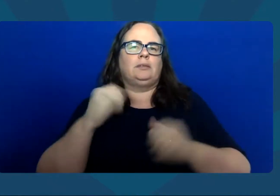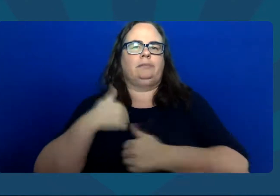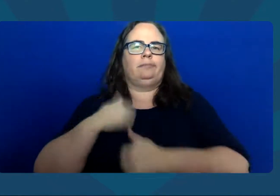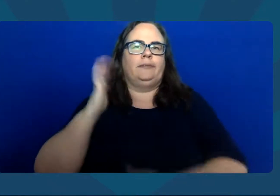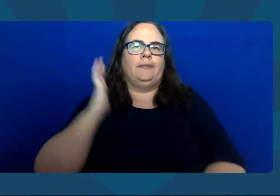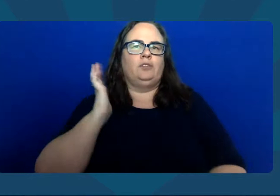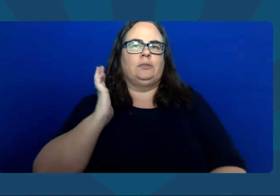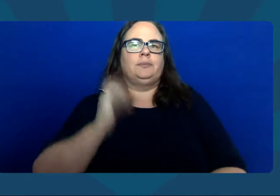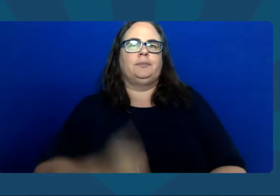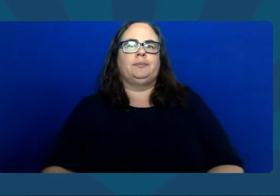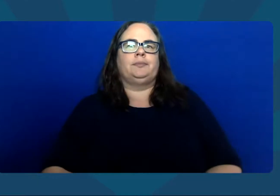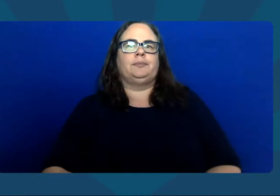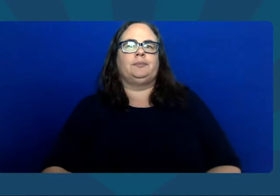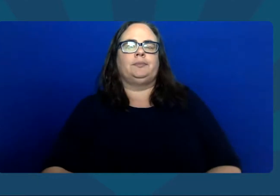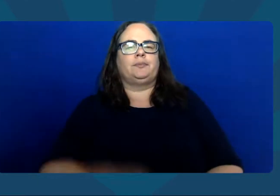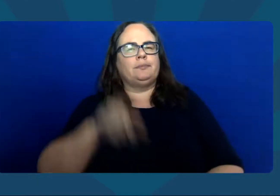homeless veterans.